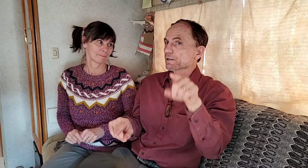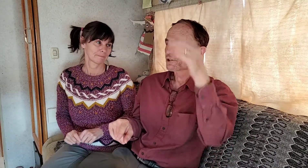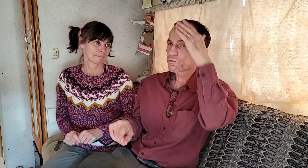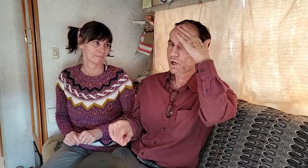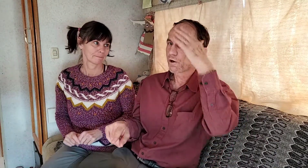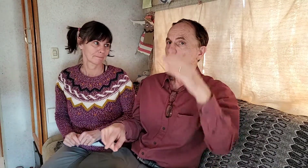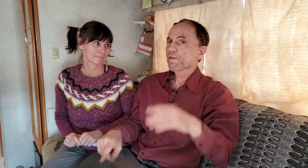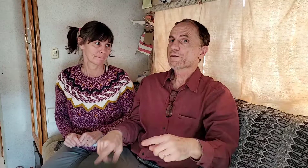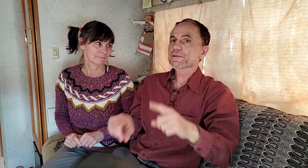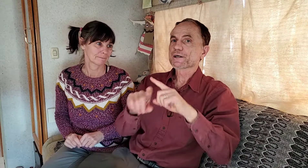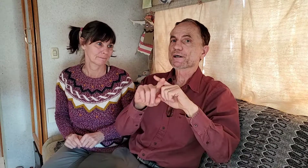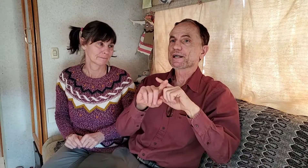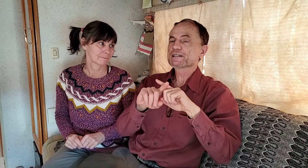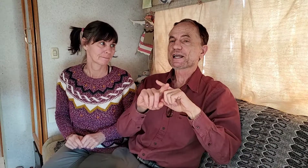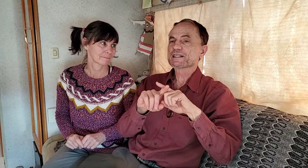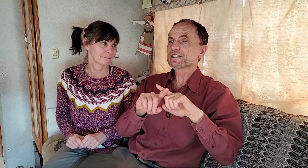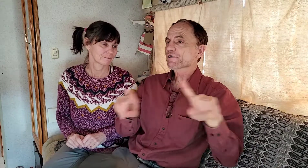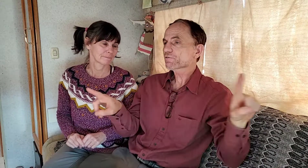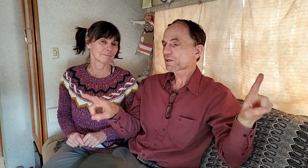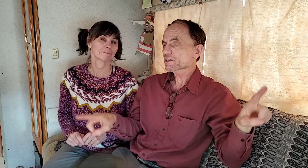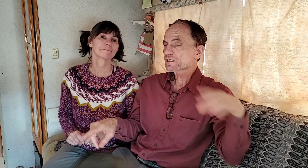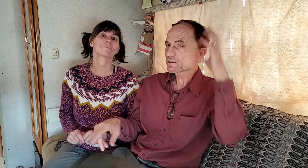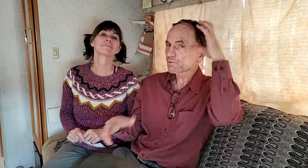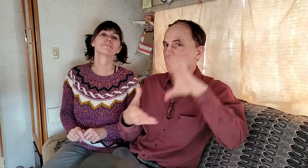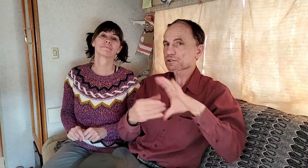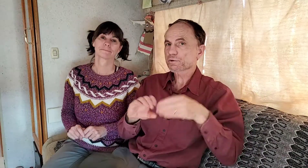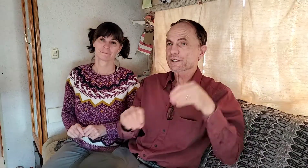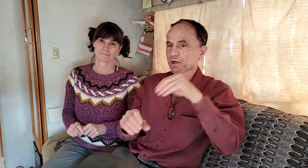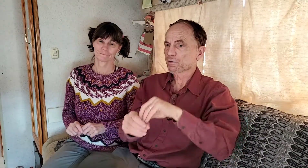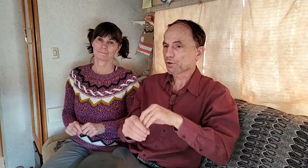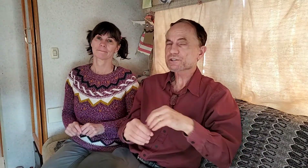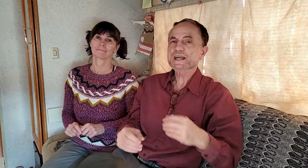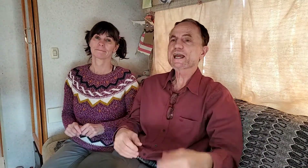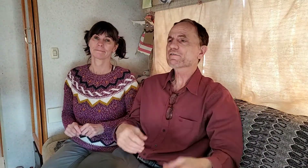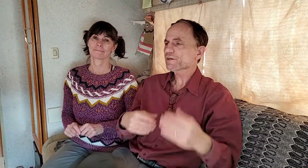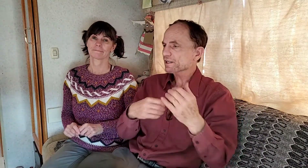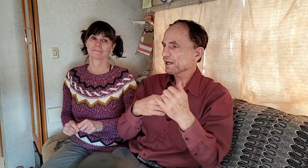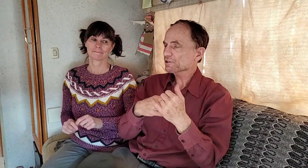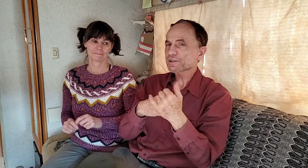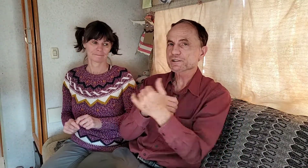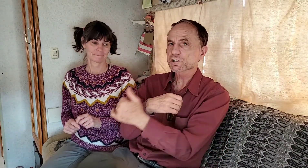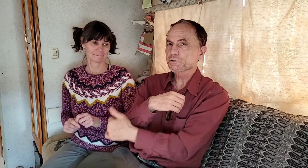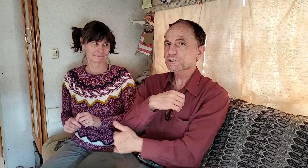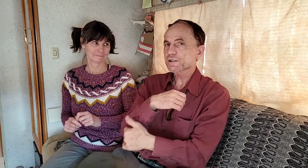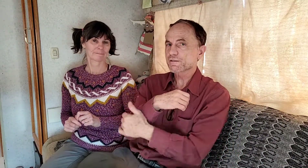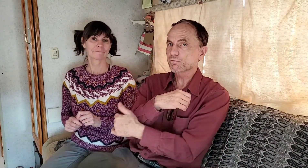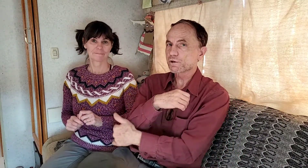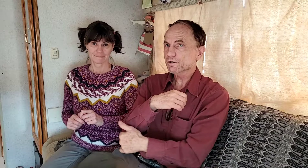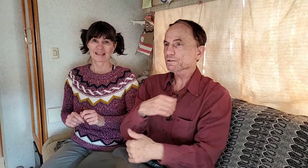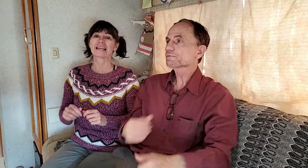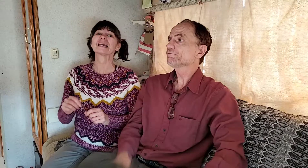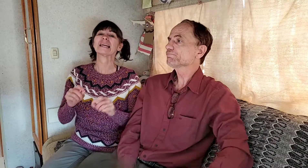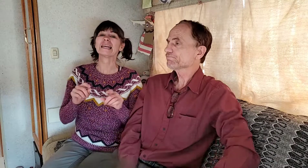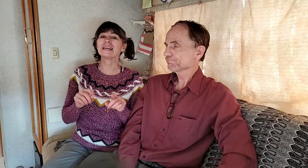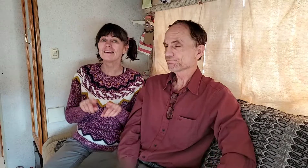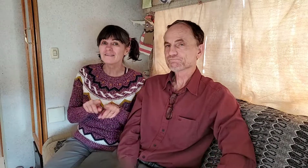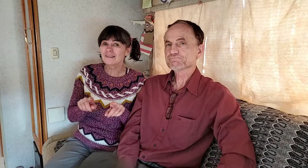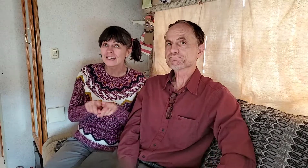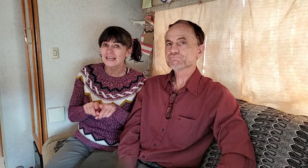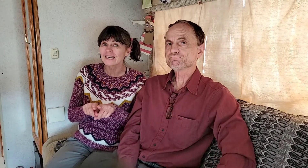you know that there is a different Cinderella story in almost every country and culture in the world? Even